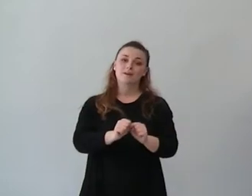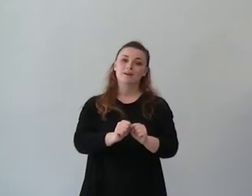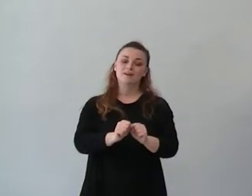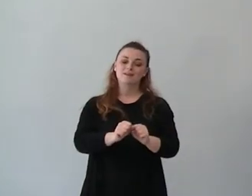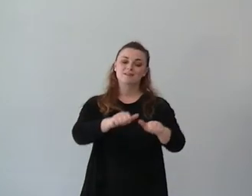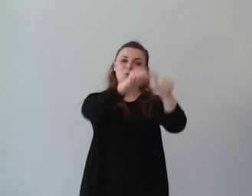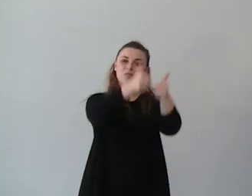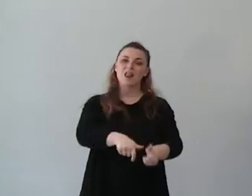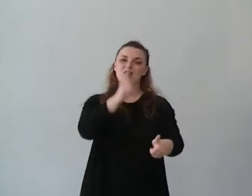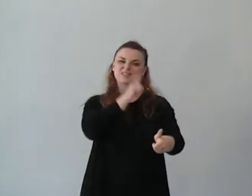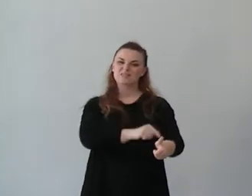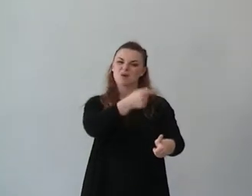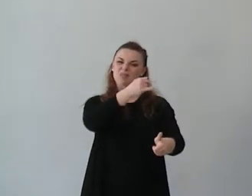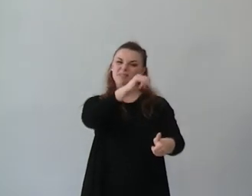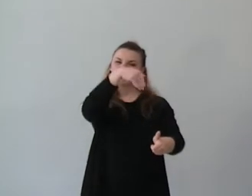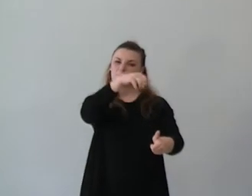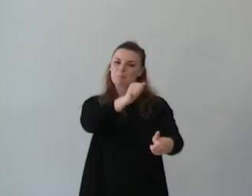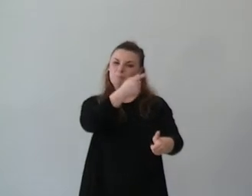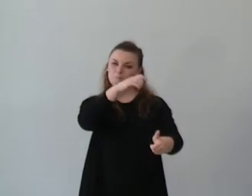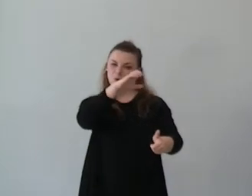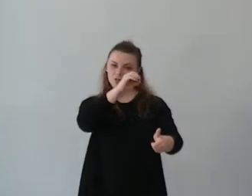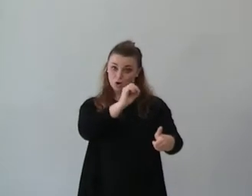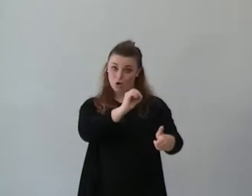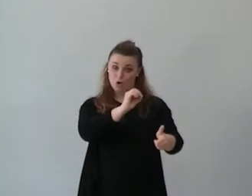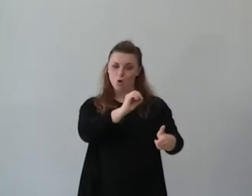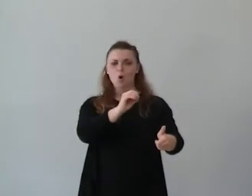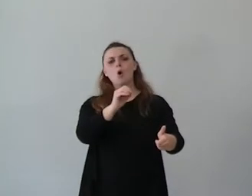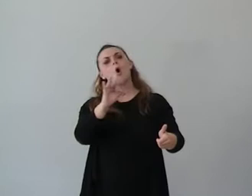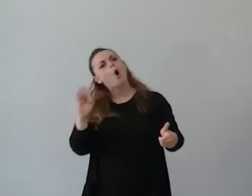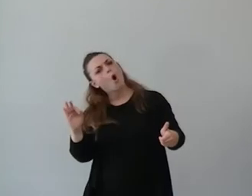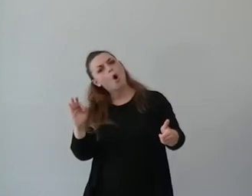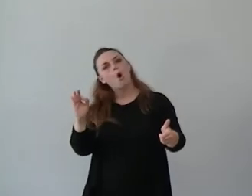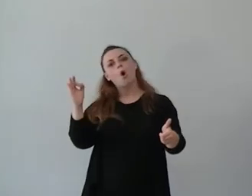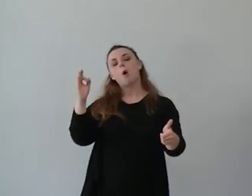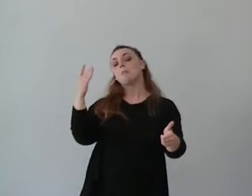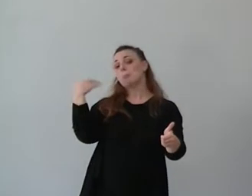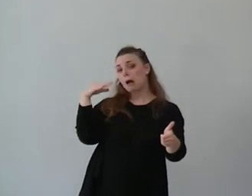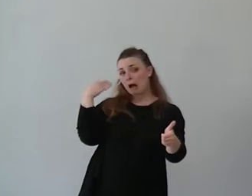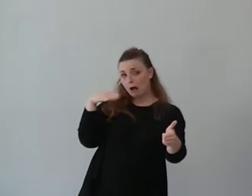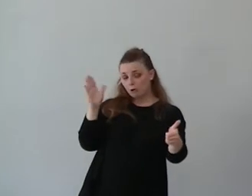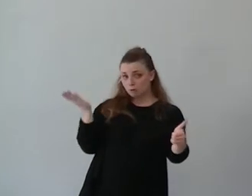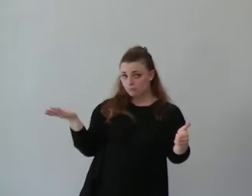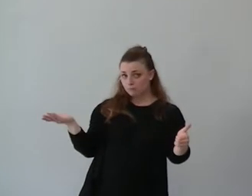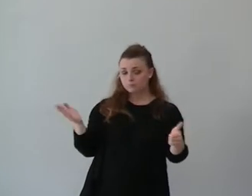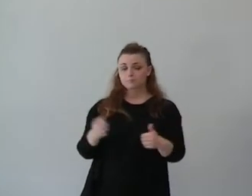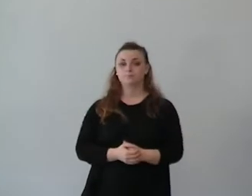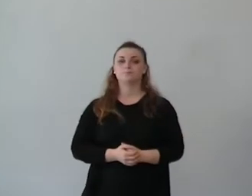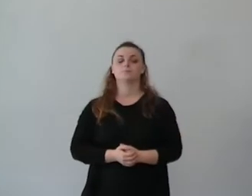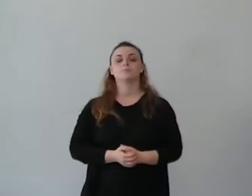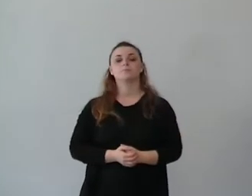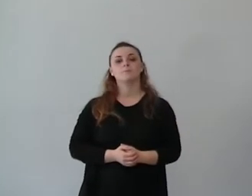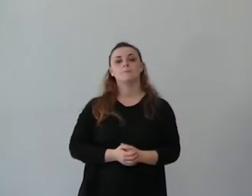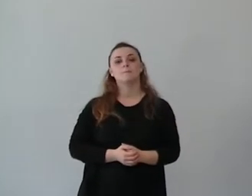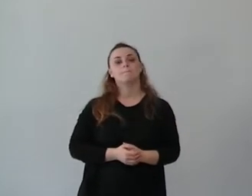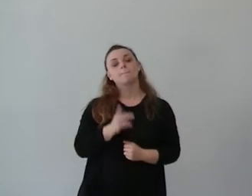per qualcuno. And at the same time, you can be a Paul for someone else. E puoi anche essere un Paolo per qualcun altro. Actually, when you're old, that's true too.